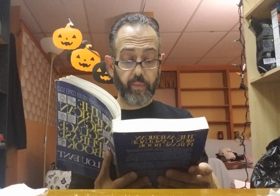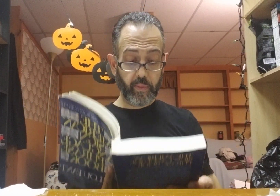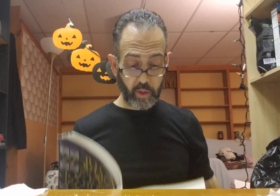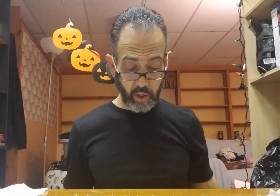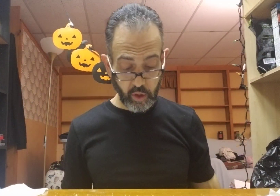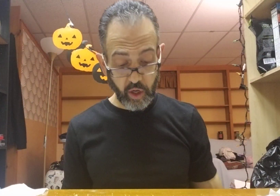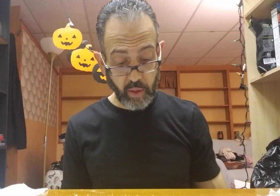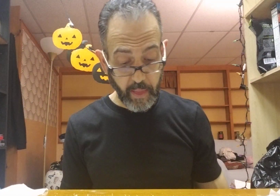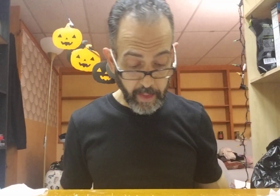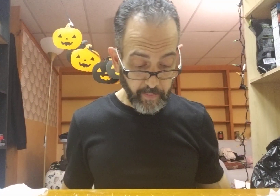So,